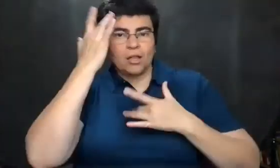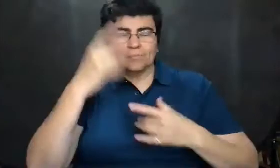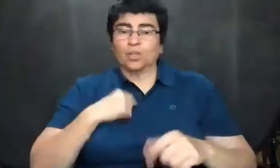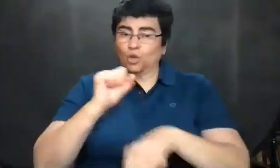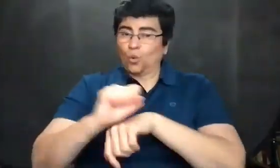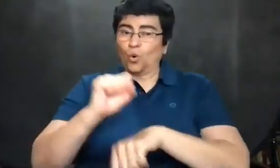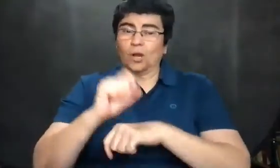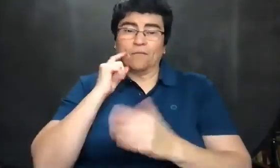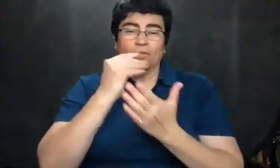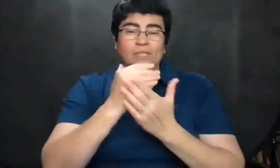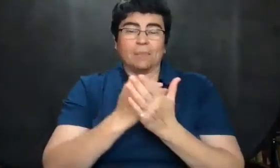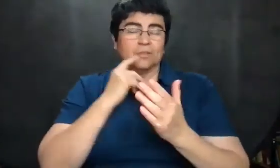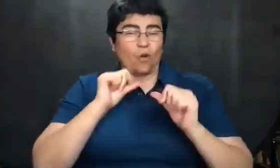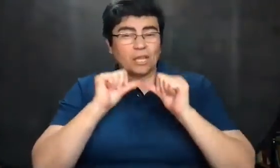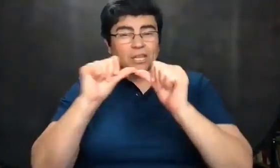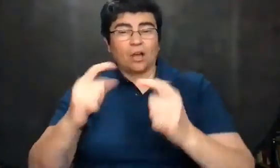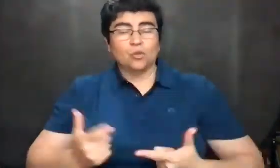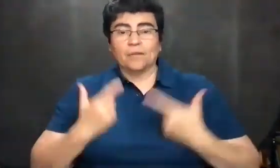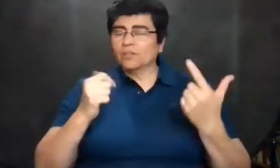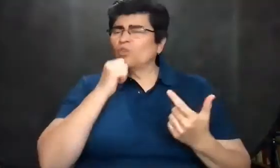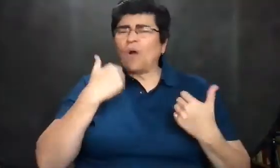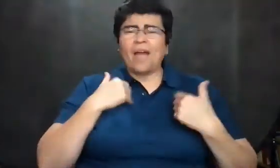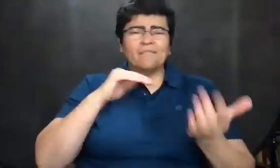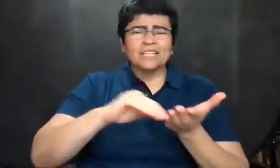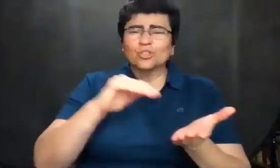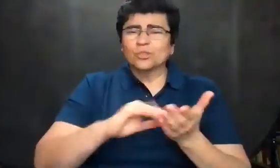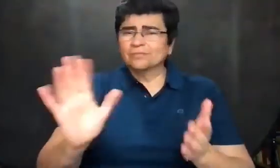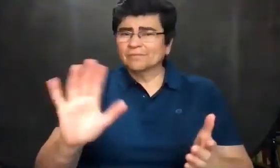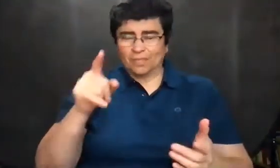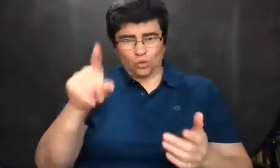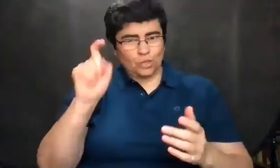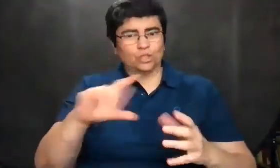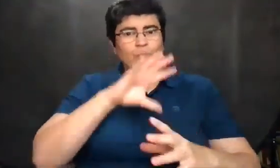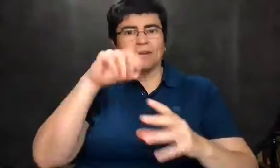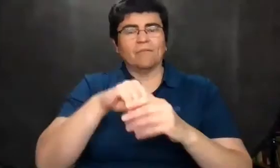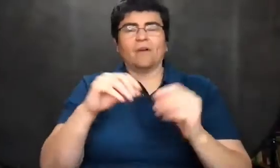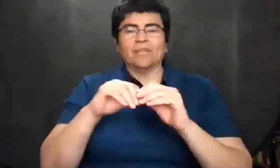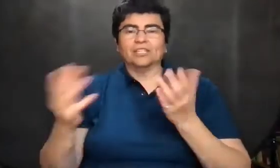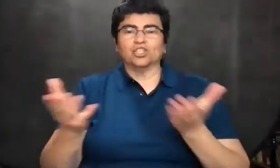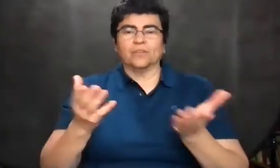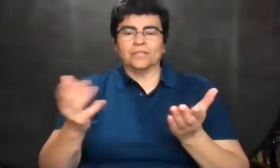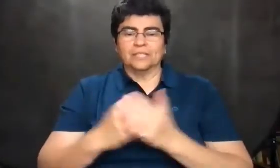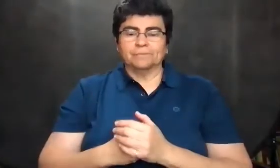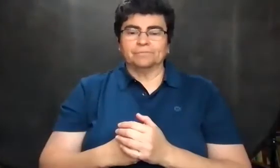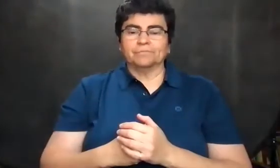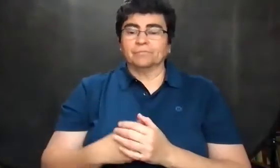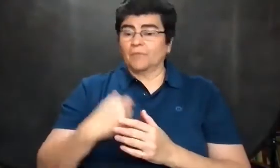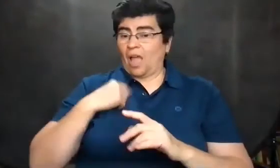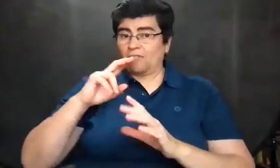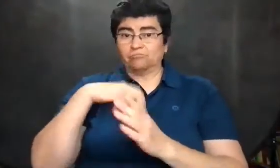live. And she said, you don't have any excuses, Lilllie. She said, you need to be involved in service. And I've been involved in service since I think I was about